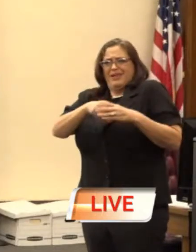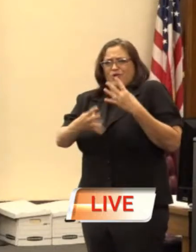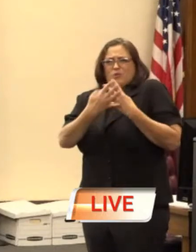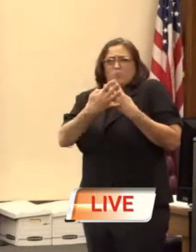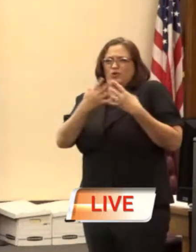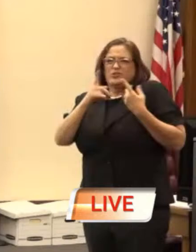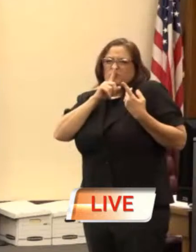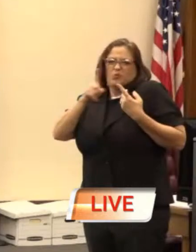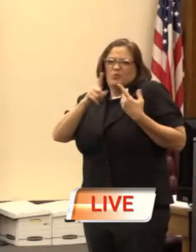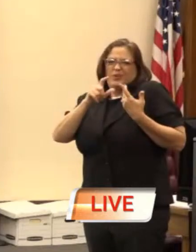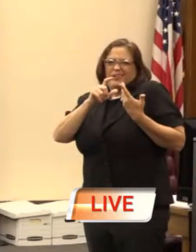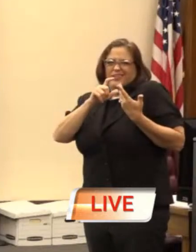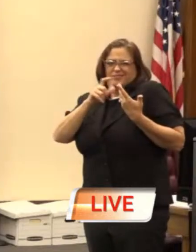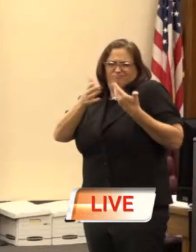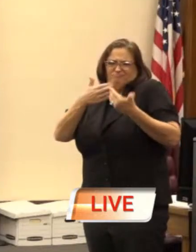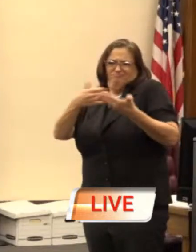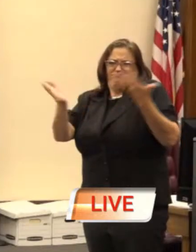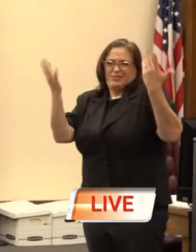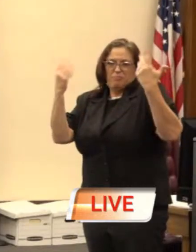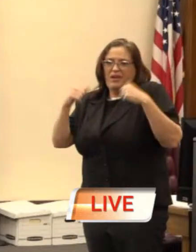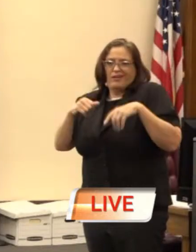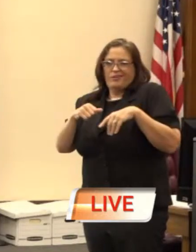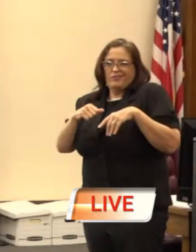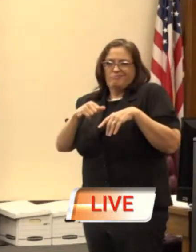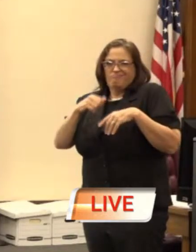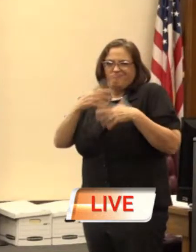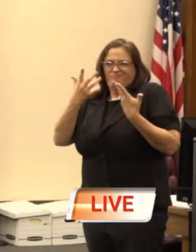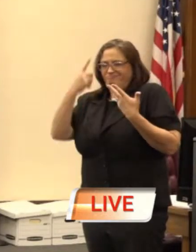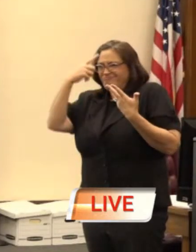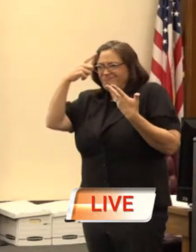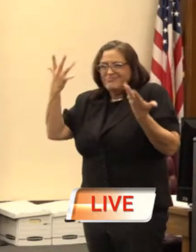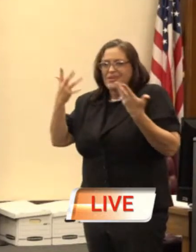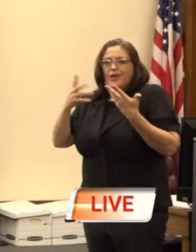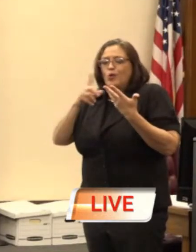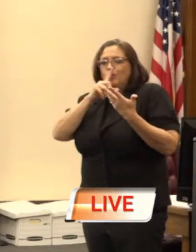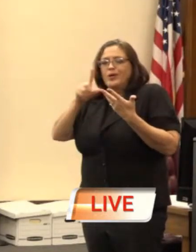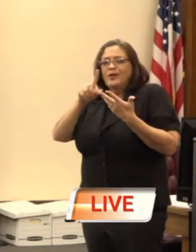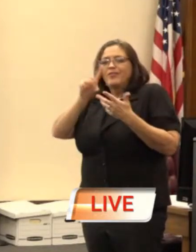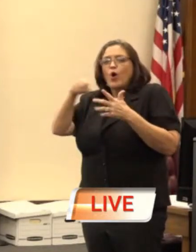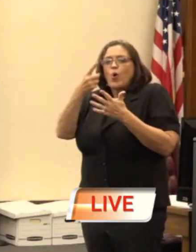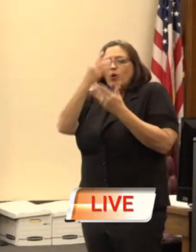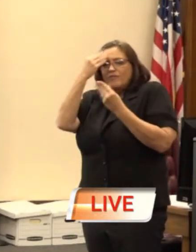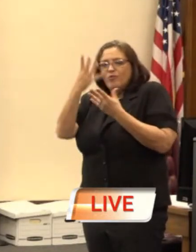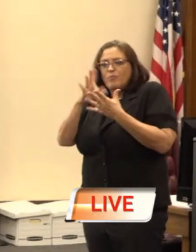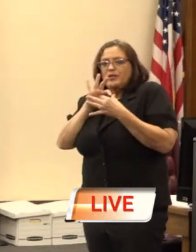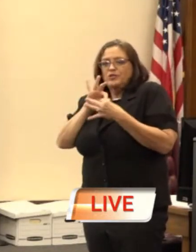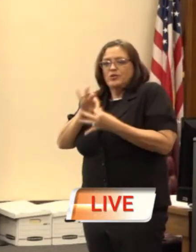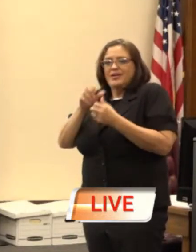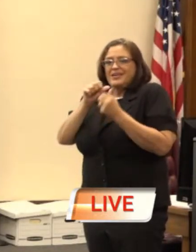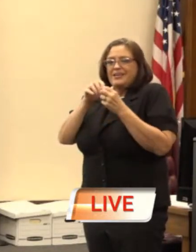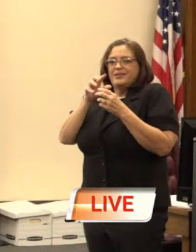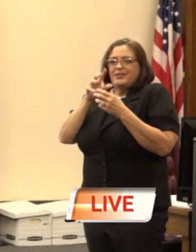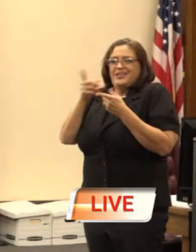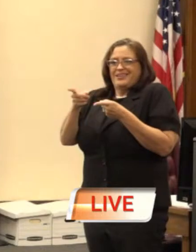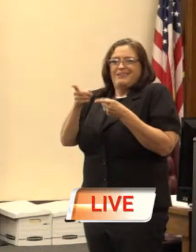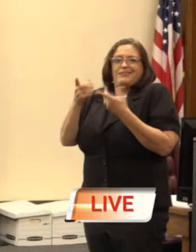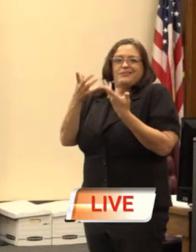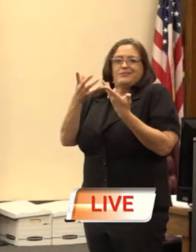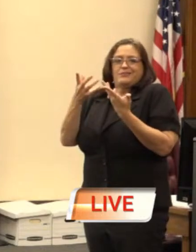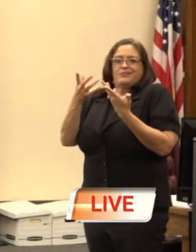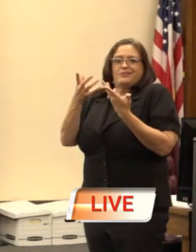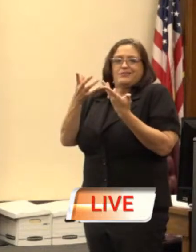but what's relevant is happened many years prior. So, I think that.